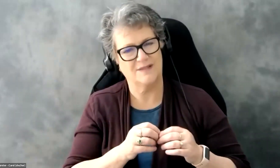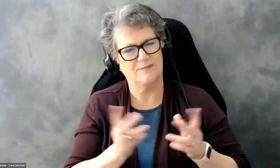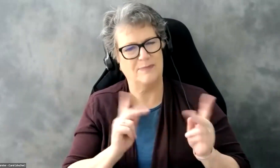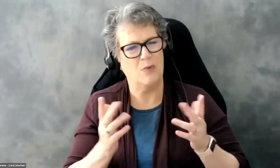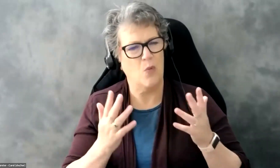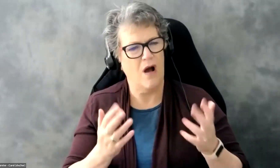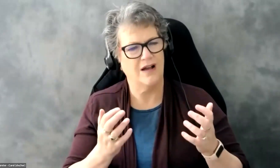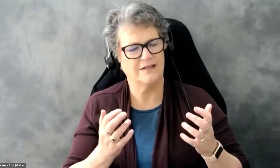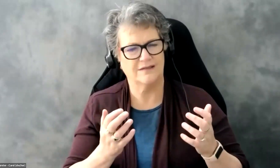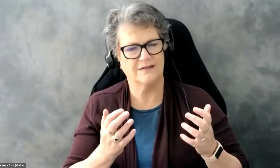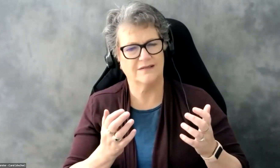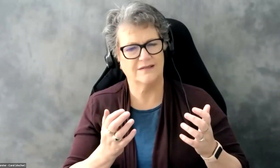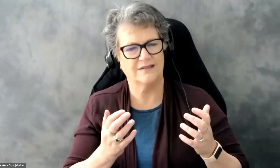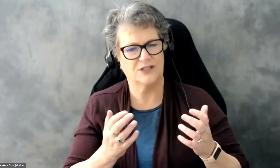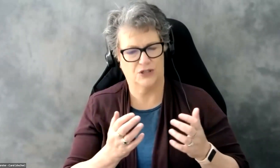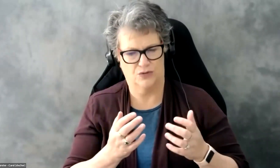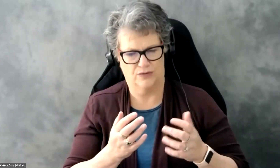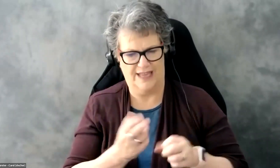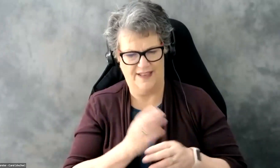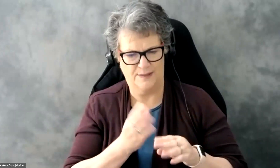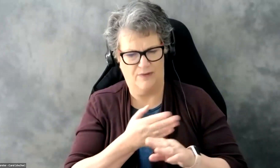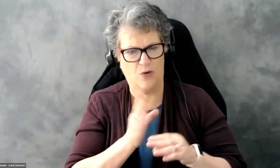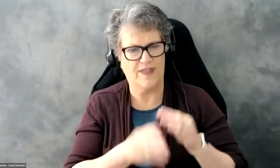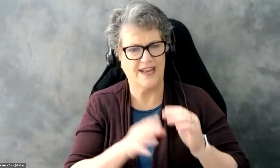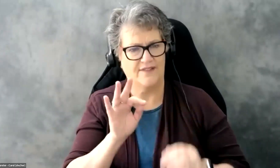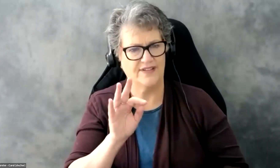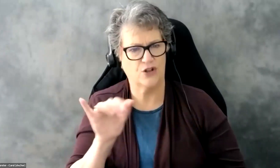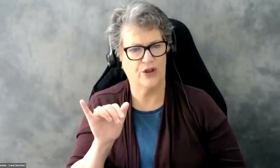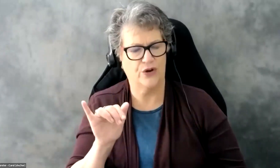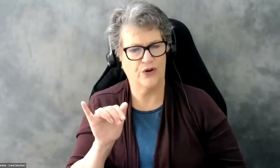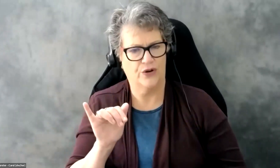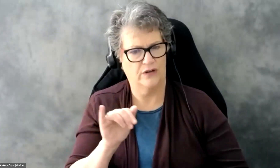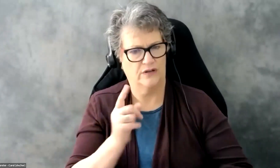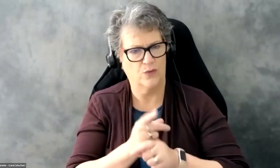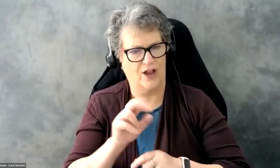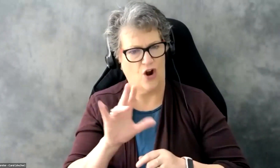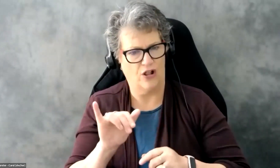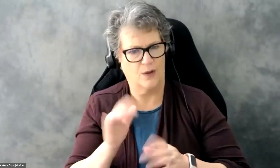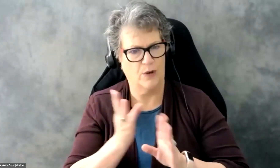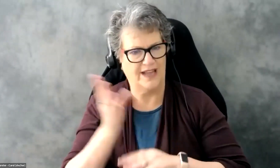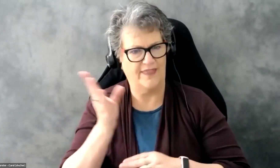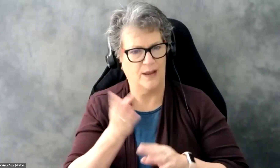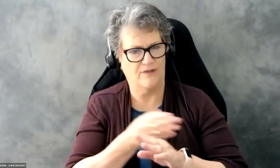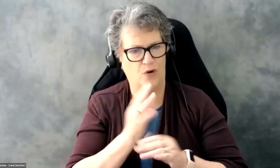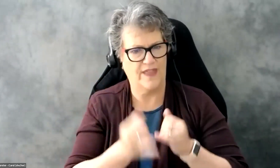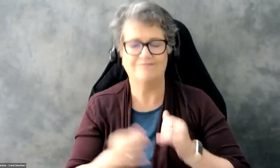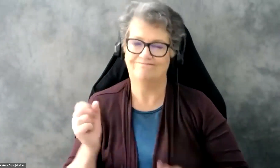get this before the end of the fiscal year, if I remember correctly, right, Carly? Like, we want to get that, in before the end of the fiscal year. So